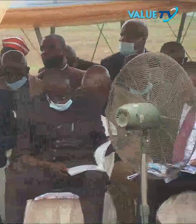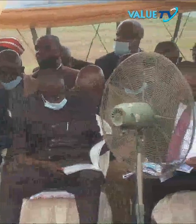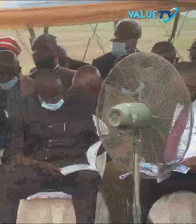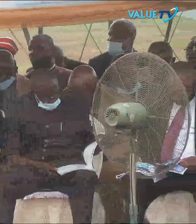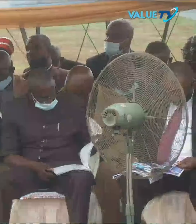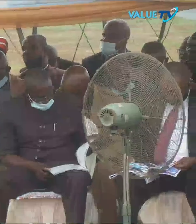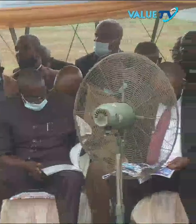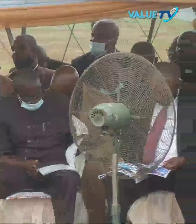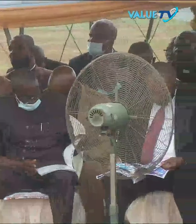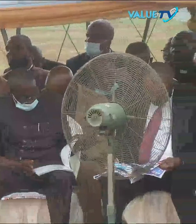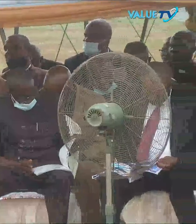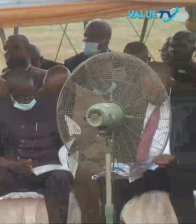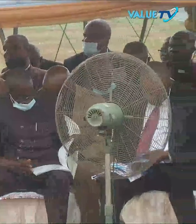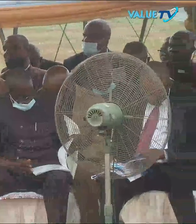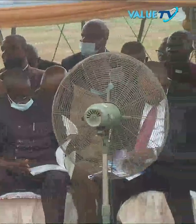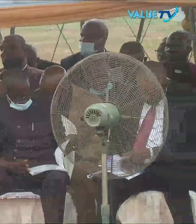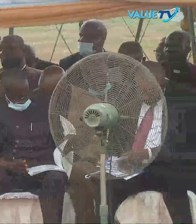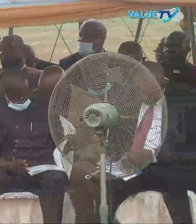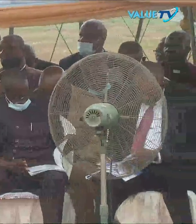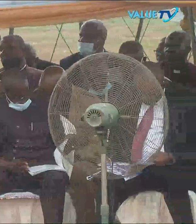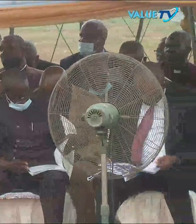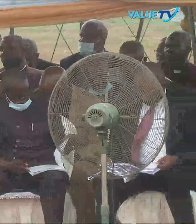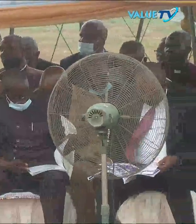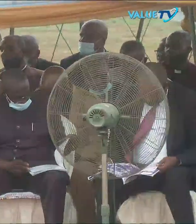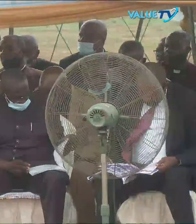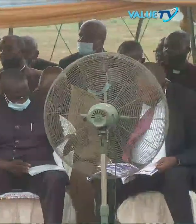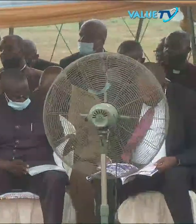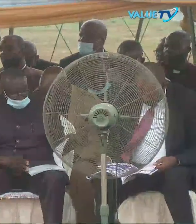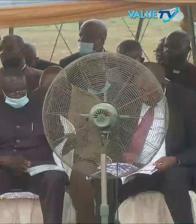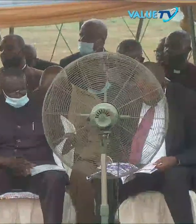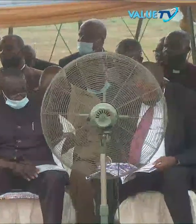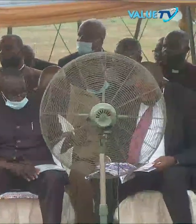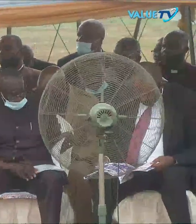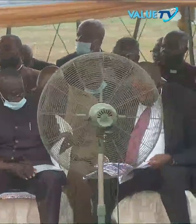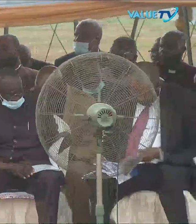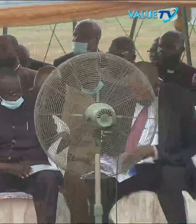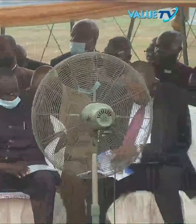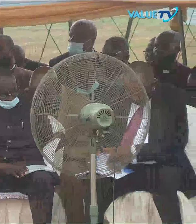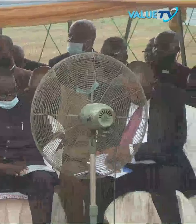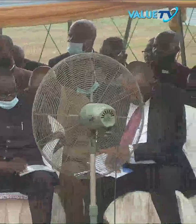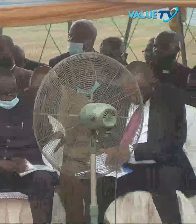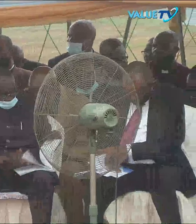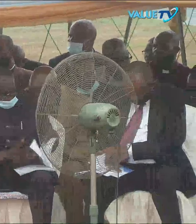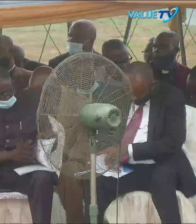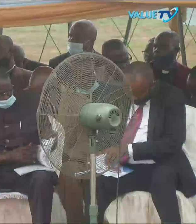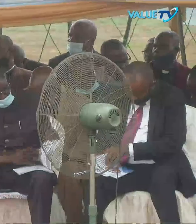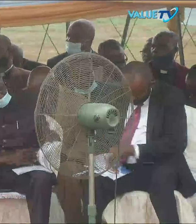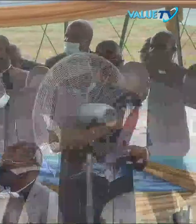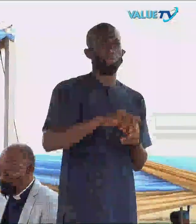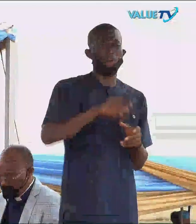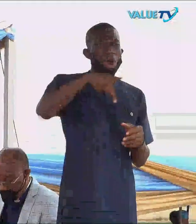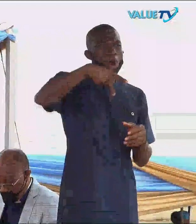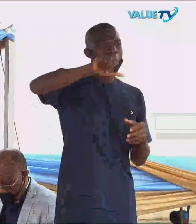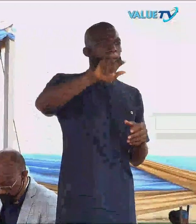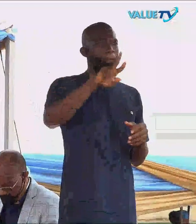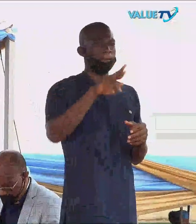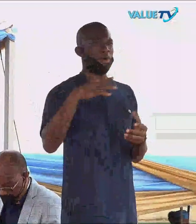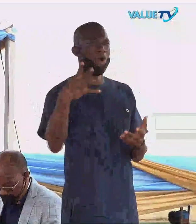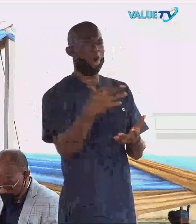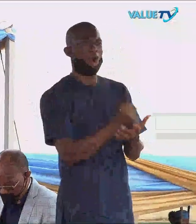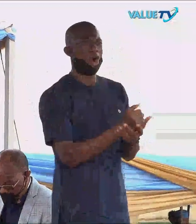the position of David in history, Paul drew their attention